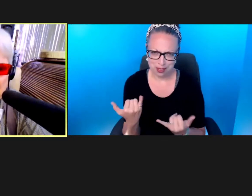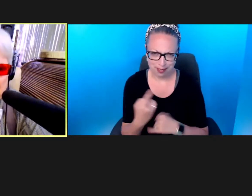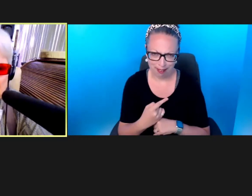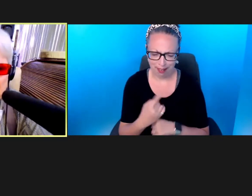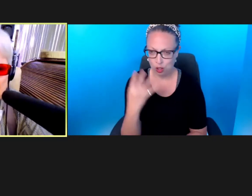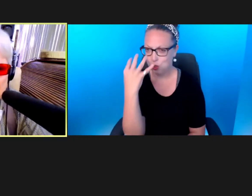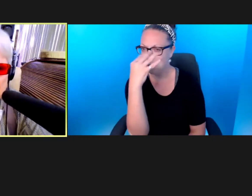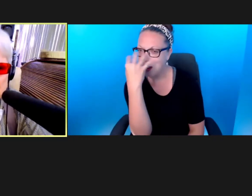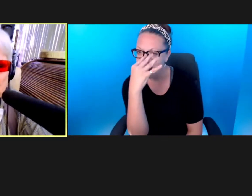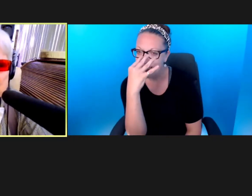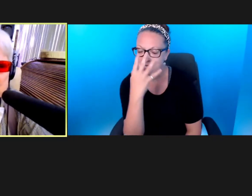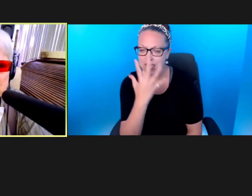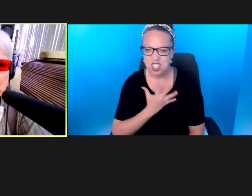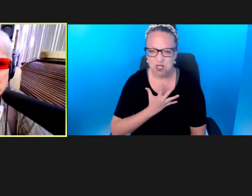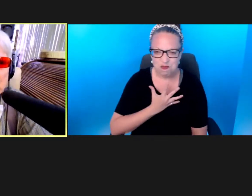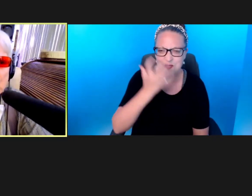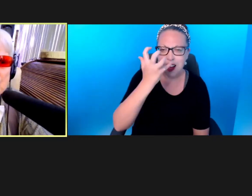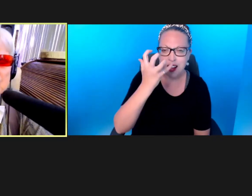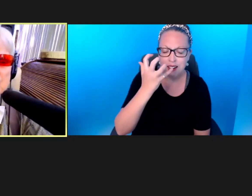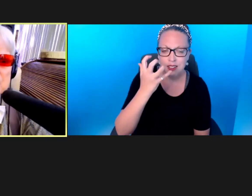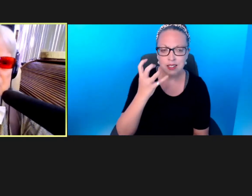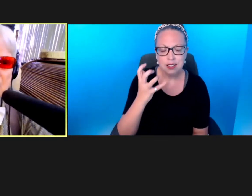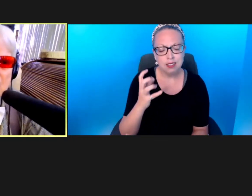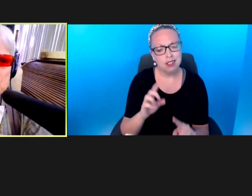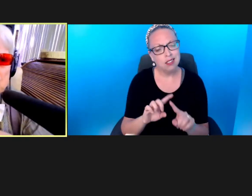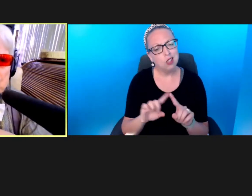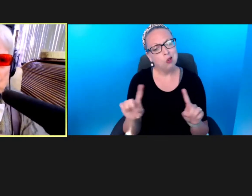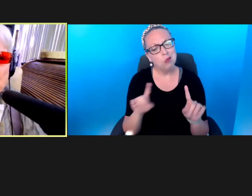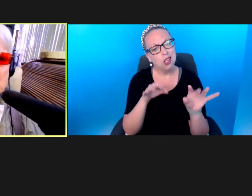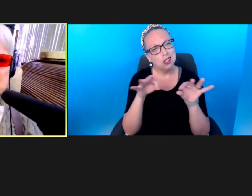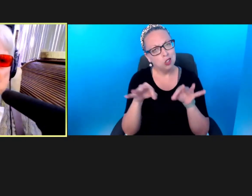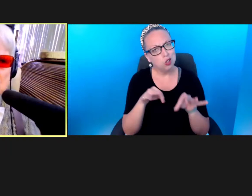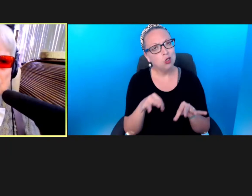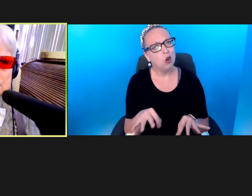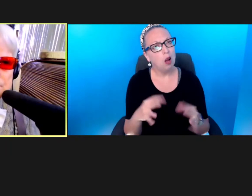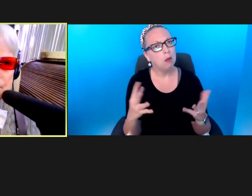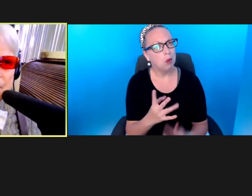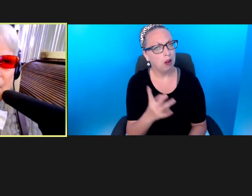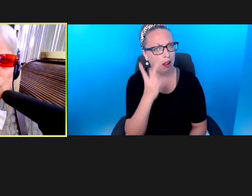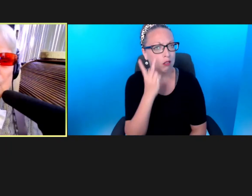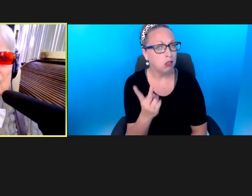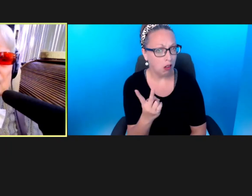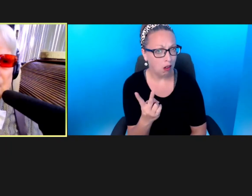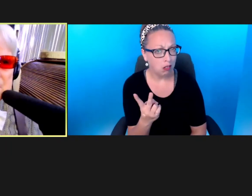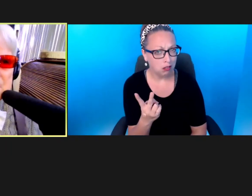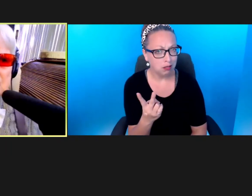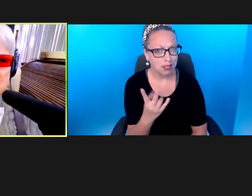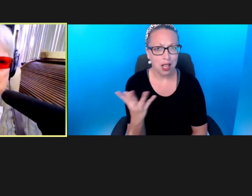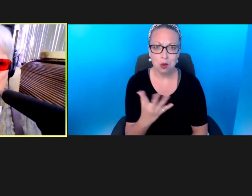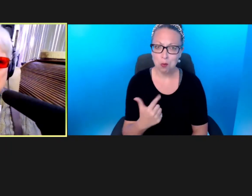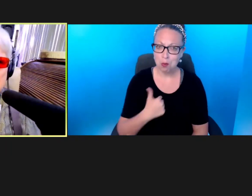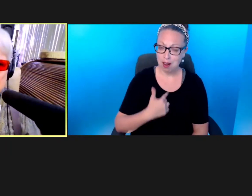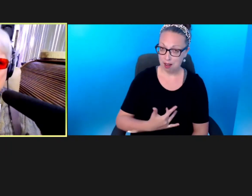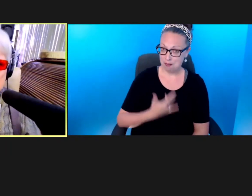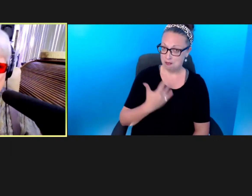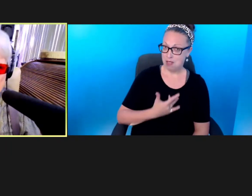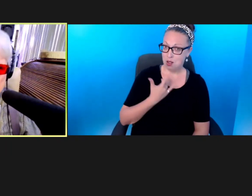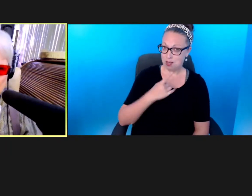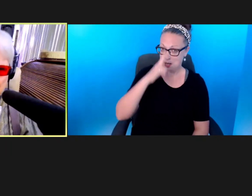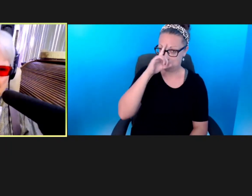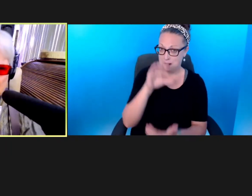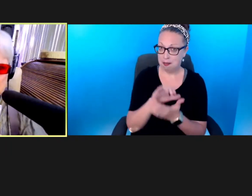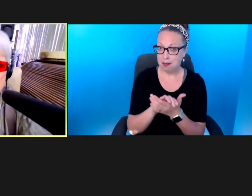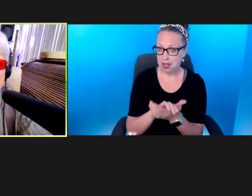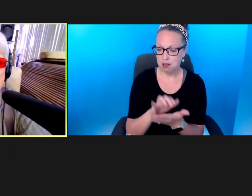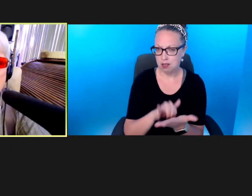and mad. But it described what I saw and what I felt and believed at the